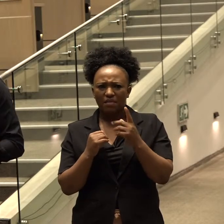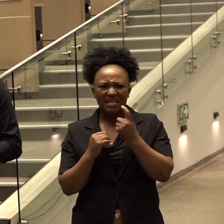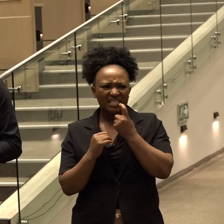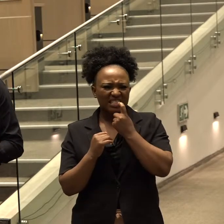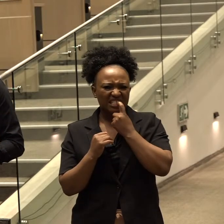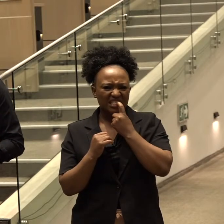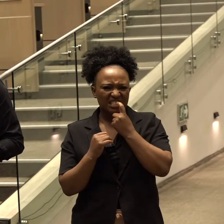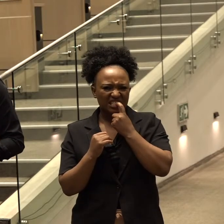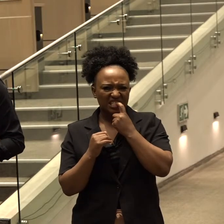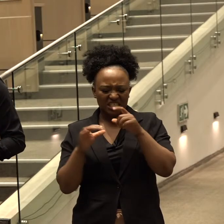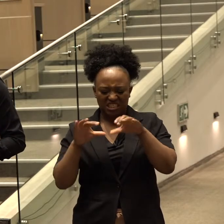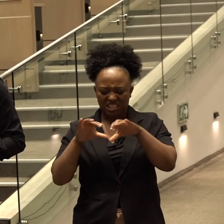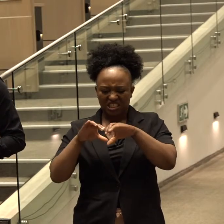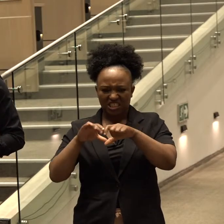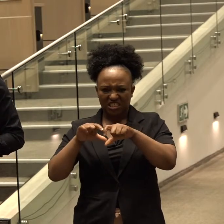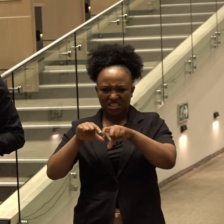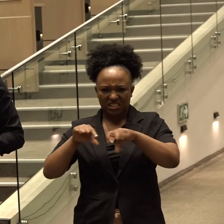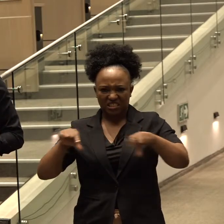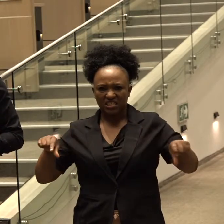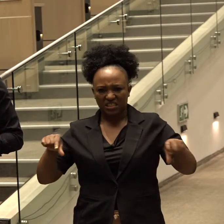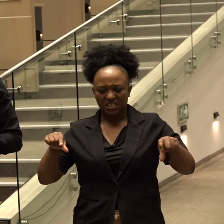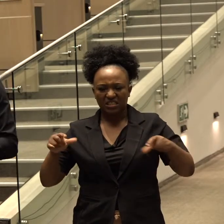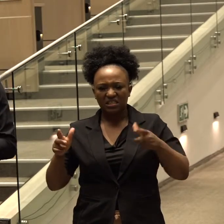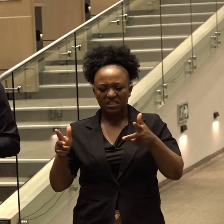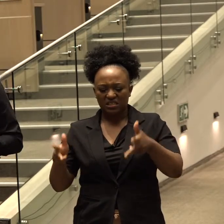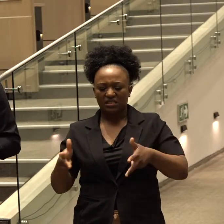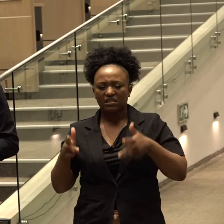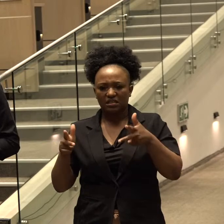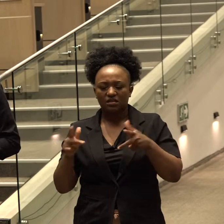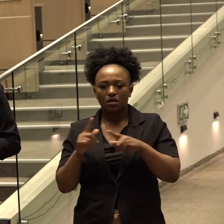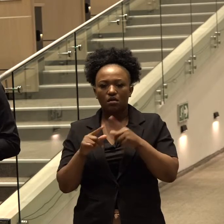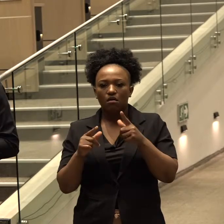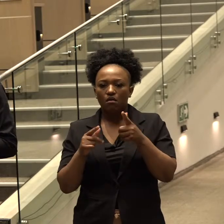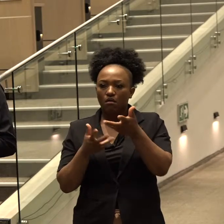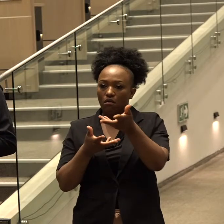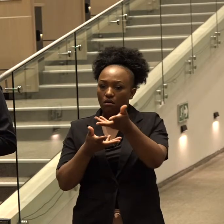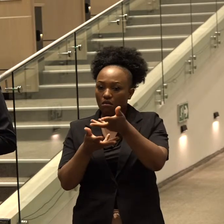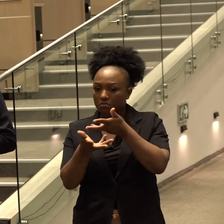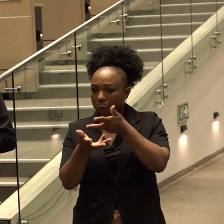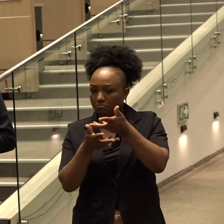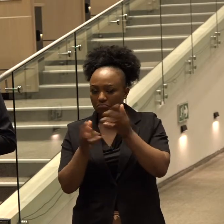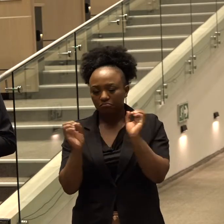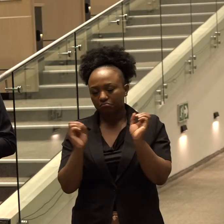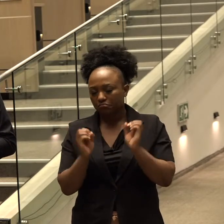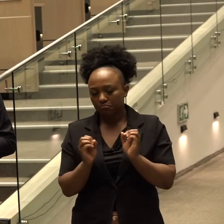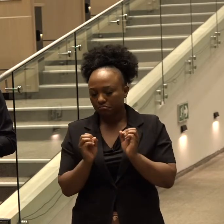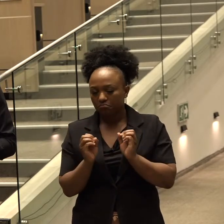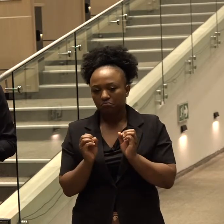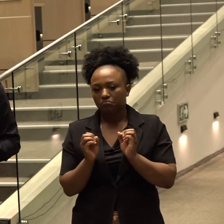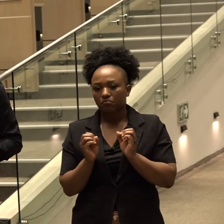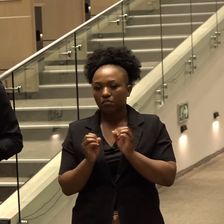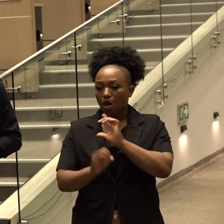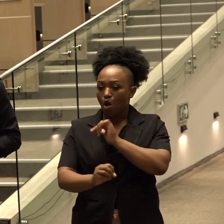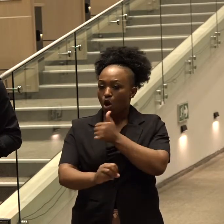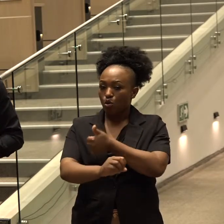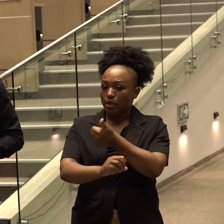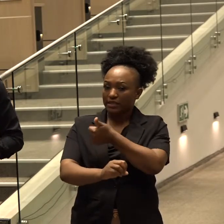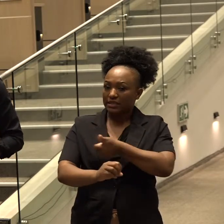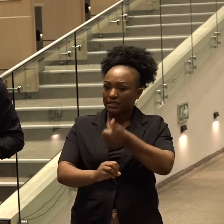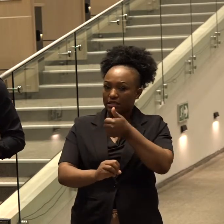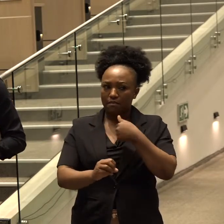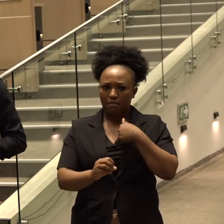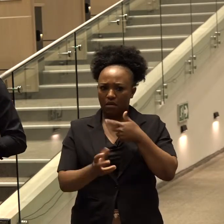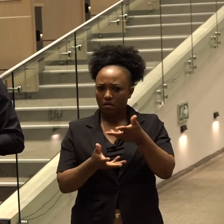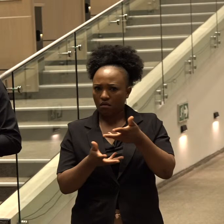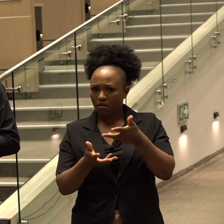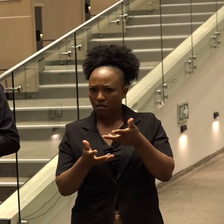Steel in the middle of a railway because we there's no interaction between us and and the authorities I was